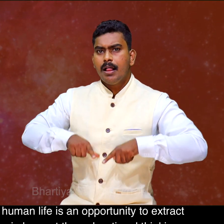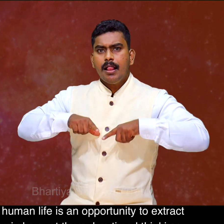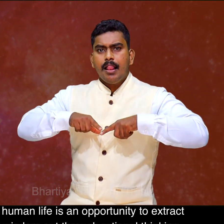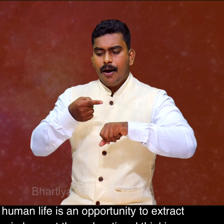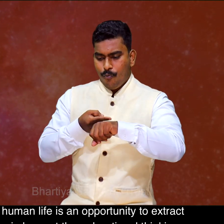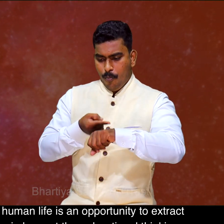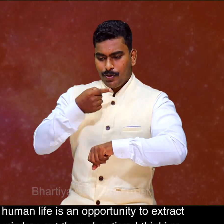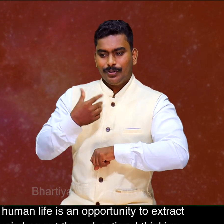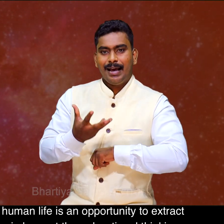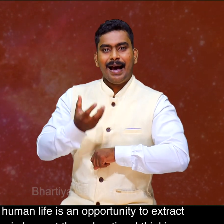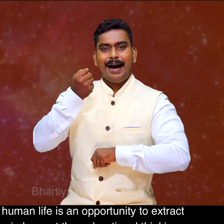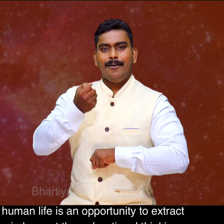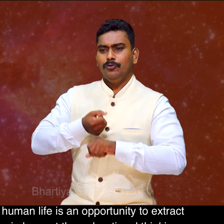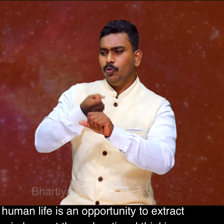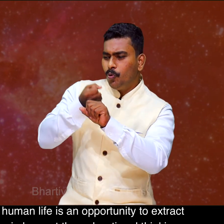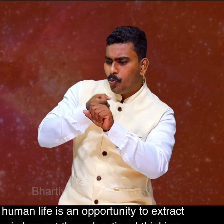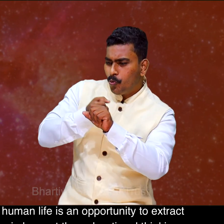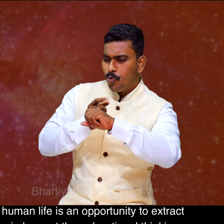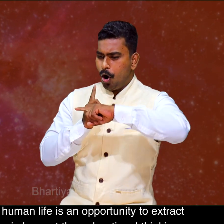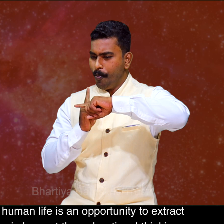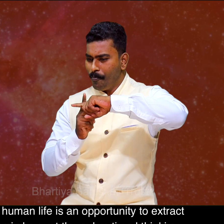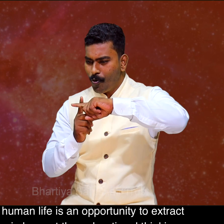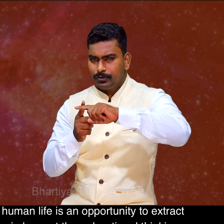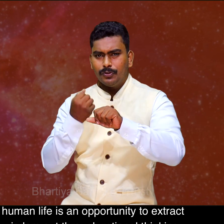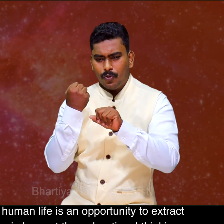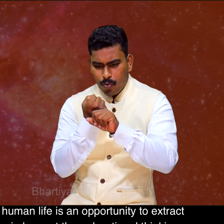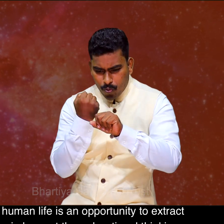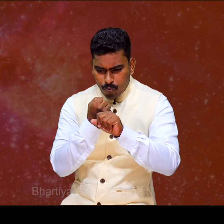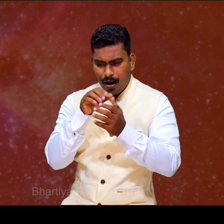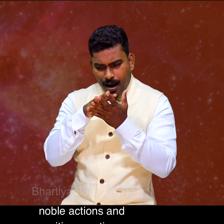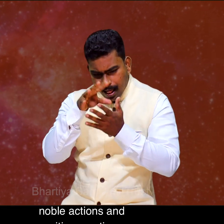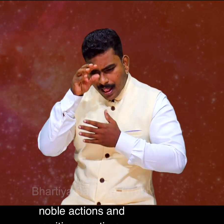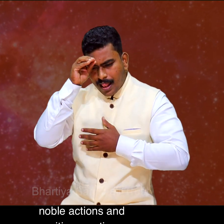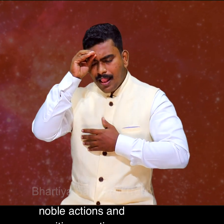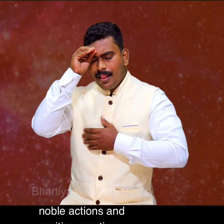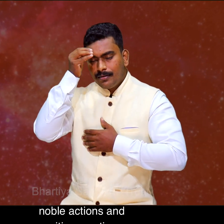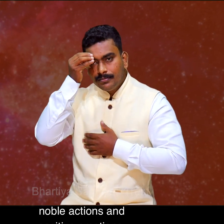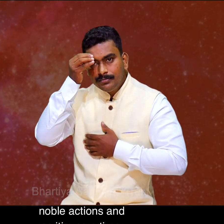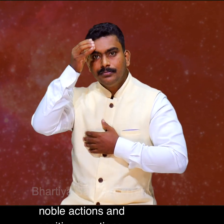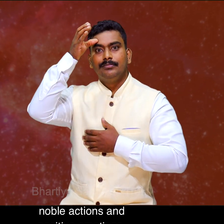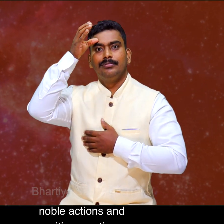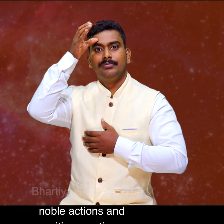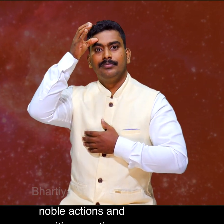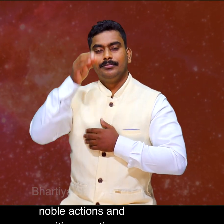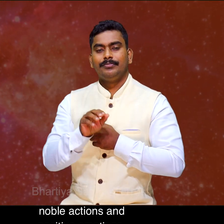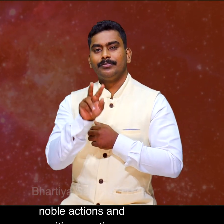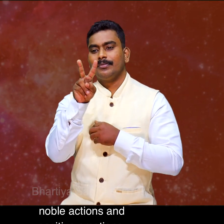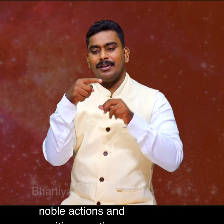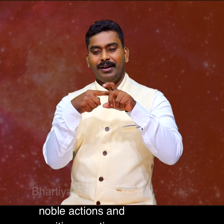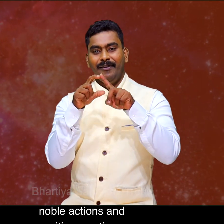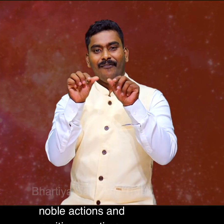opportunity to extract that wisdom out through rational thinking, noble actions, and